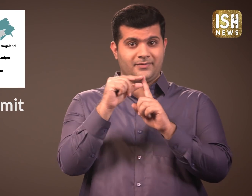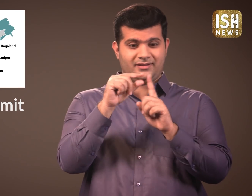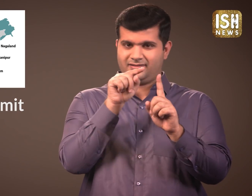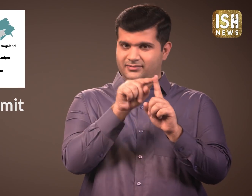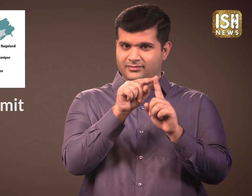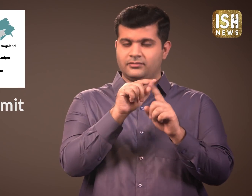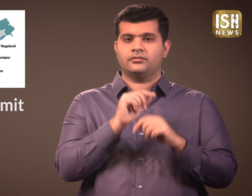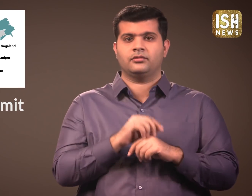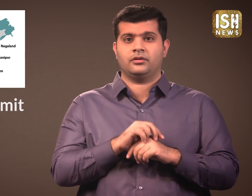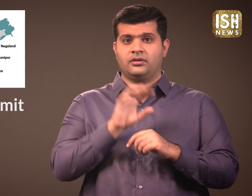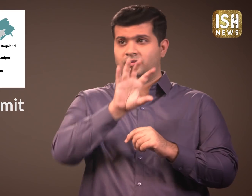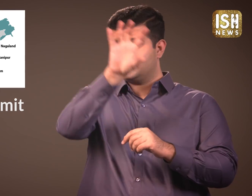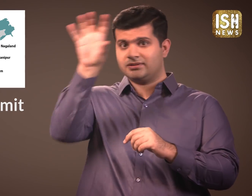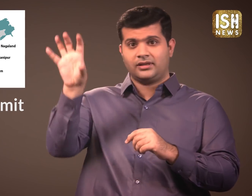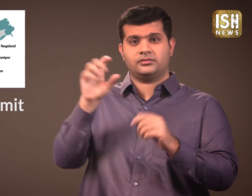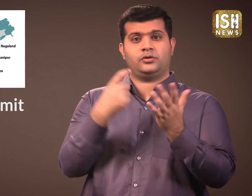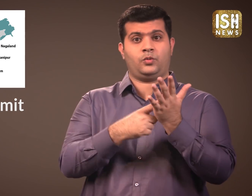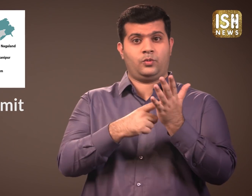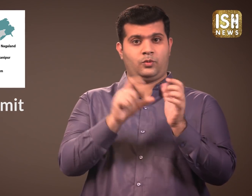ILP is applicable in states such as